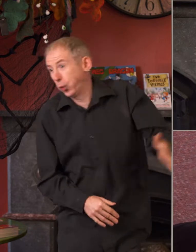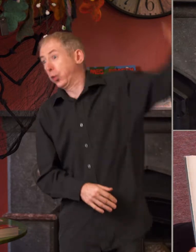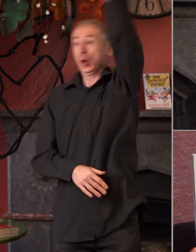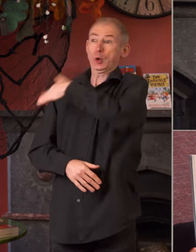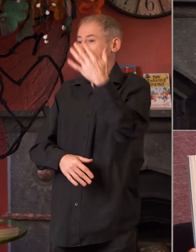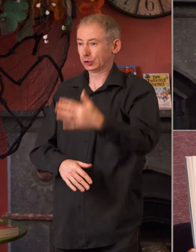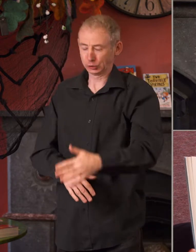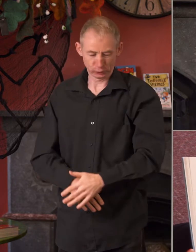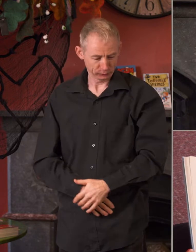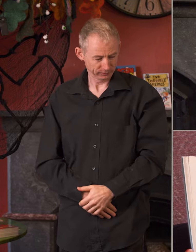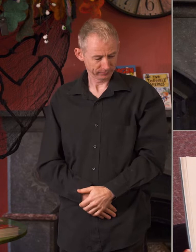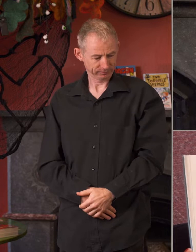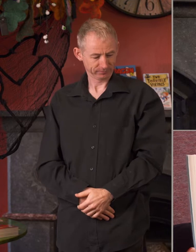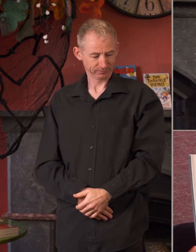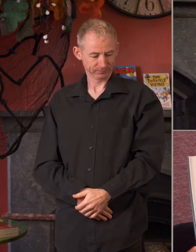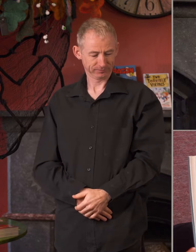Whoosh!